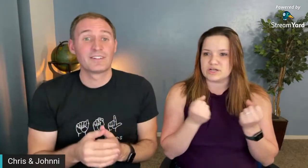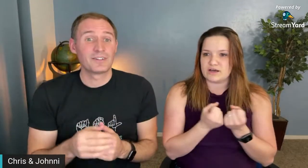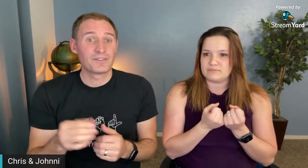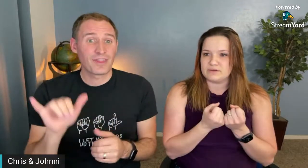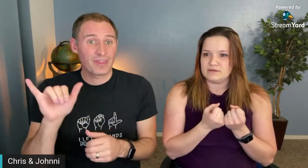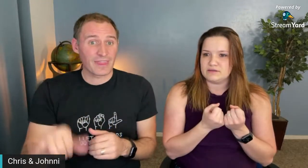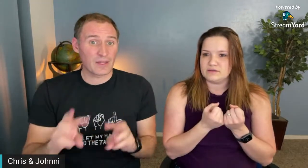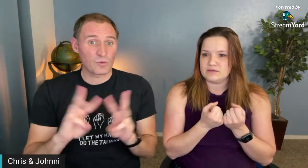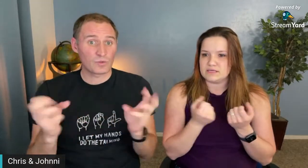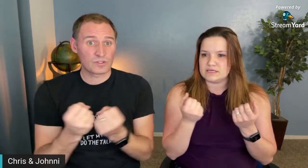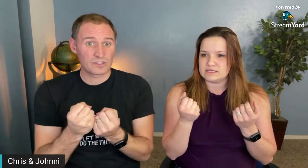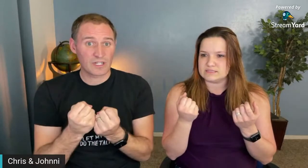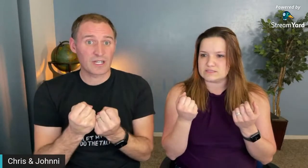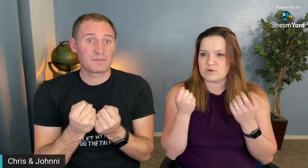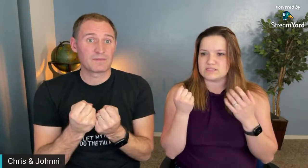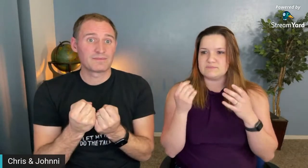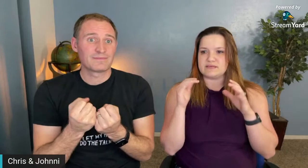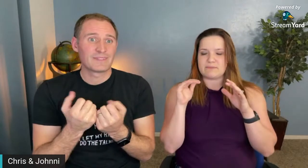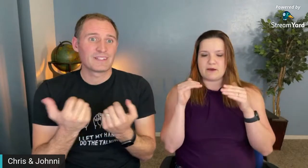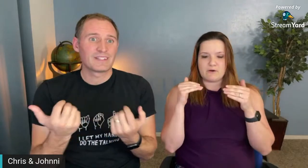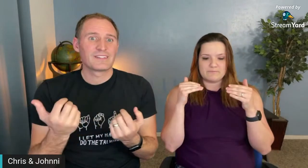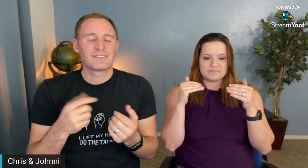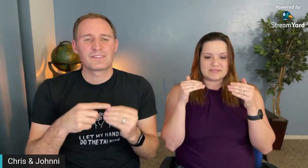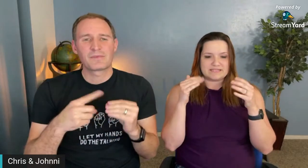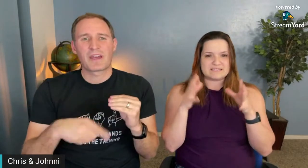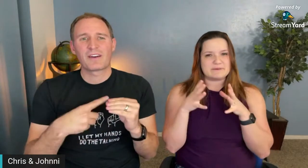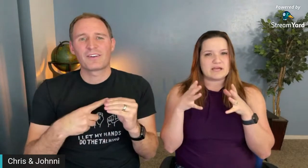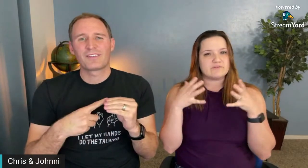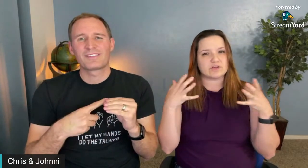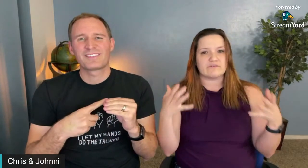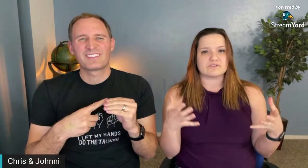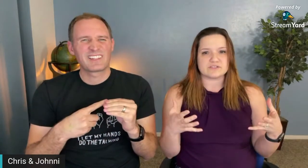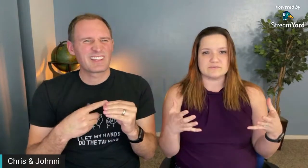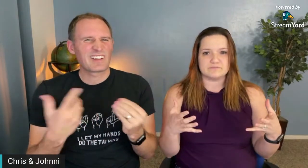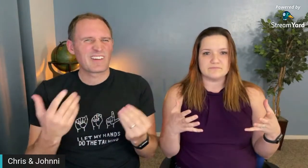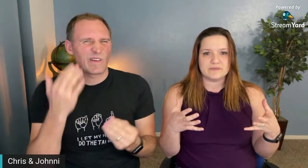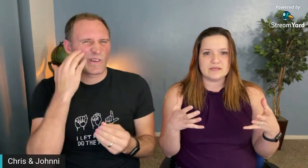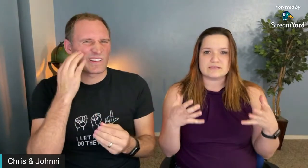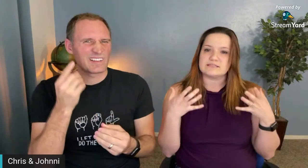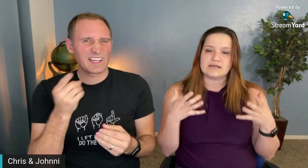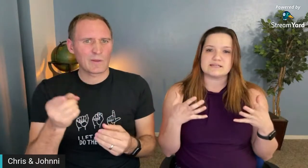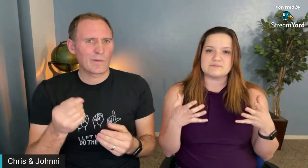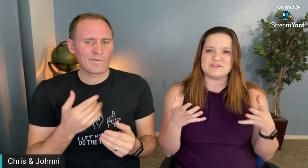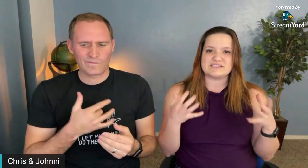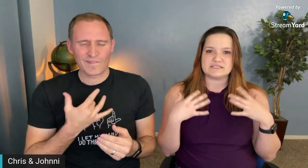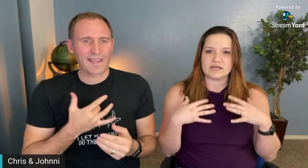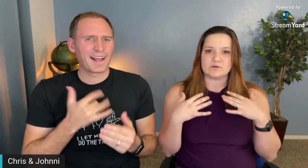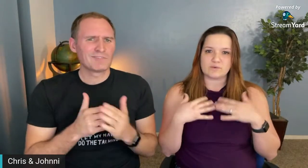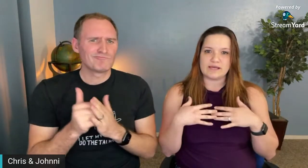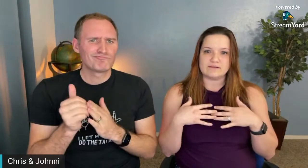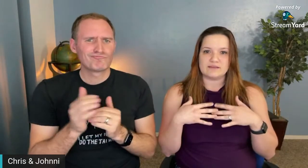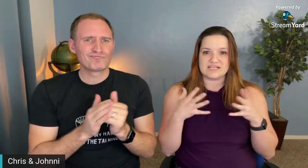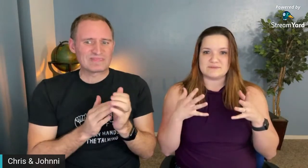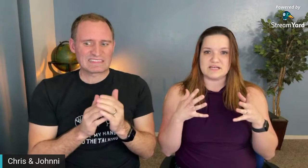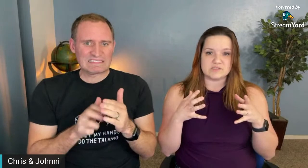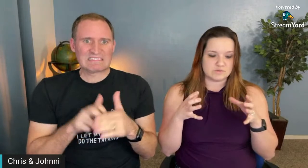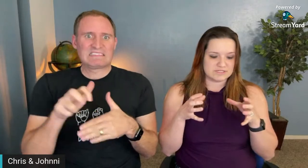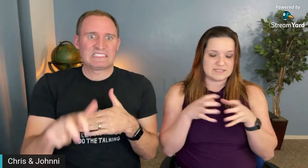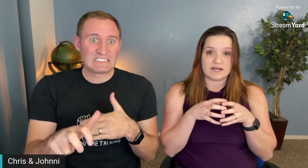workshop is going to be about stepping out of your comfort zone. A lot of times we get stuck in a rut, and that's because we're stuck in our